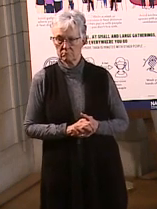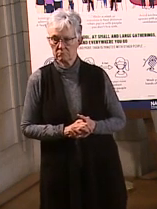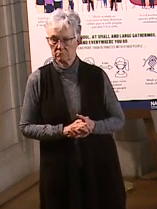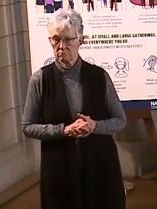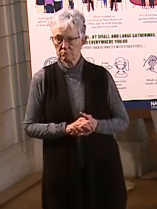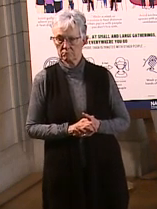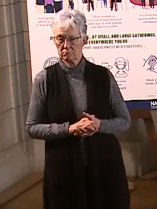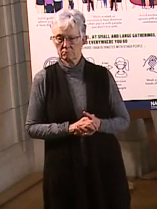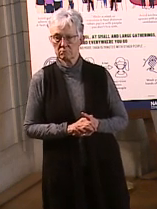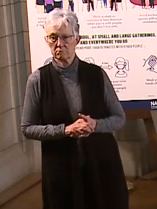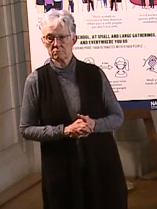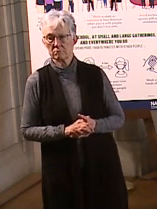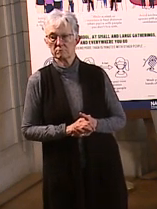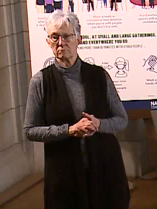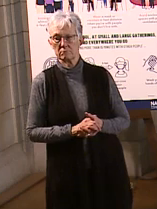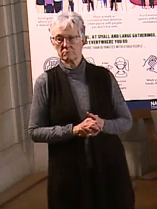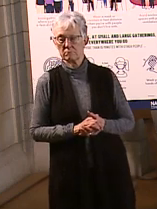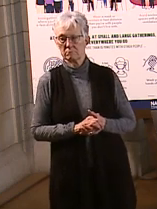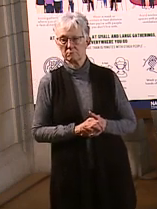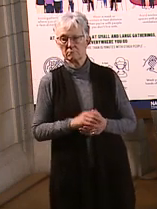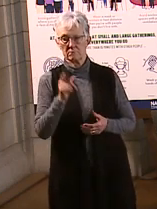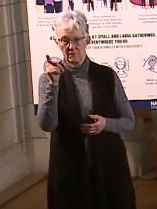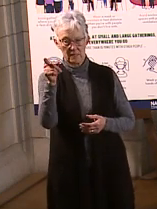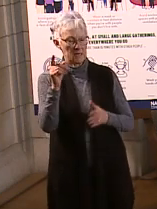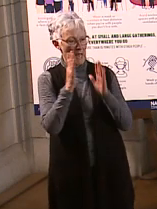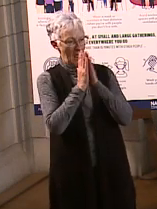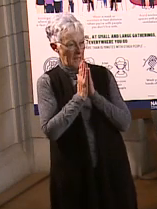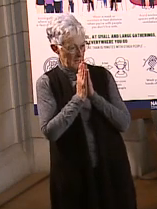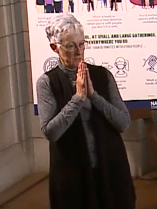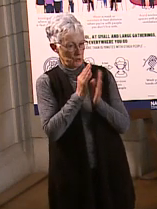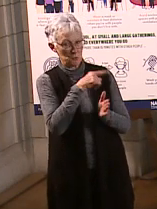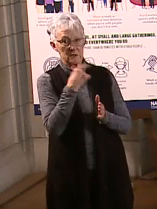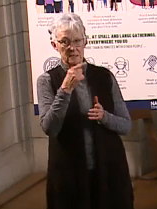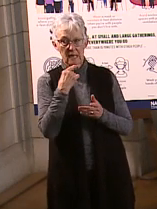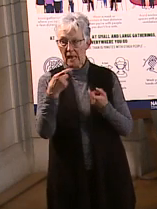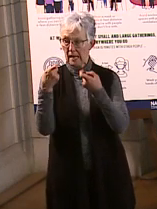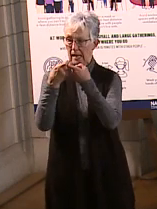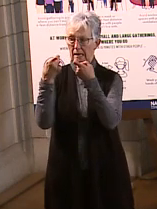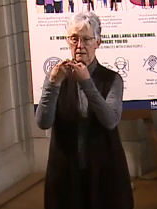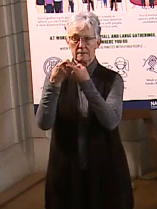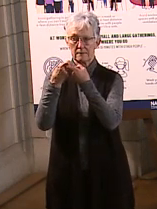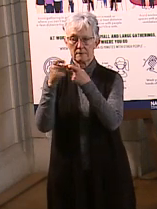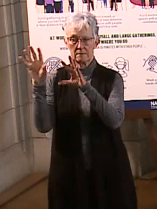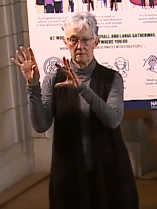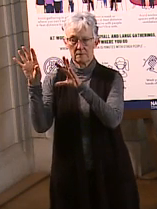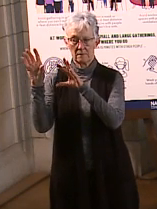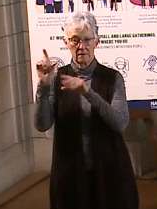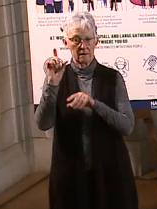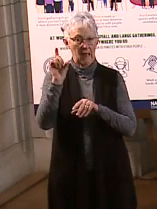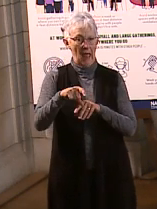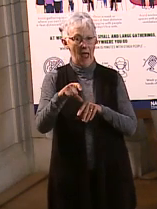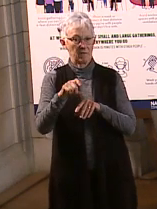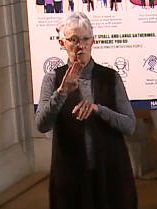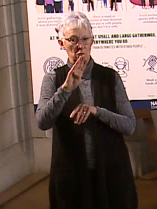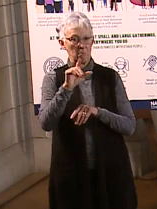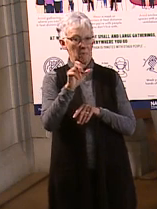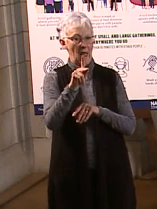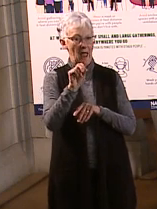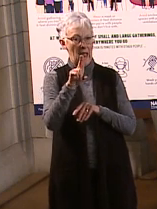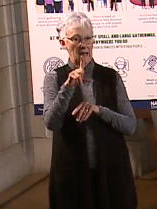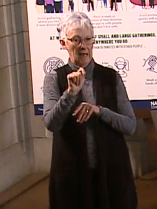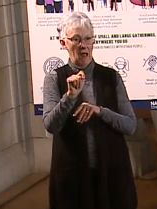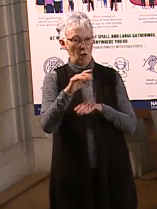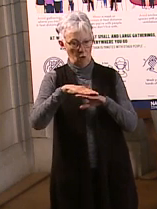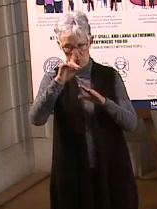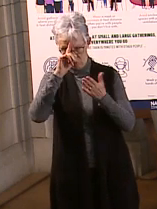in any part of this? I'm sorry, what? Do you feel wind energy is to blame regarding the rolling blackouts and what we saw in Nebraska specifically? So the question was, do I feel